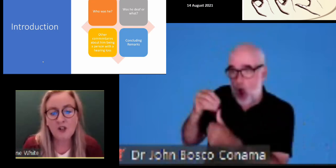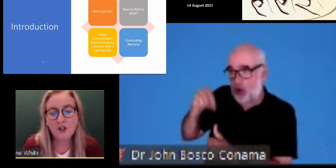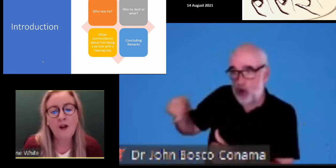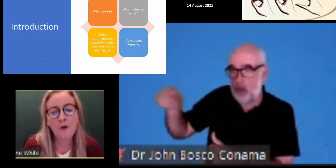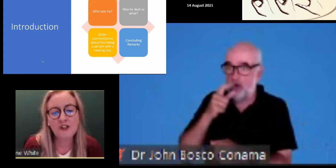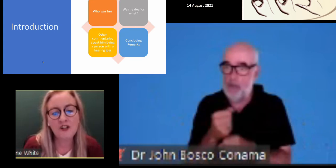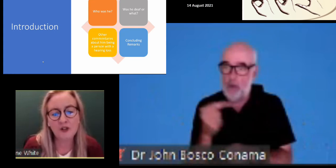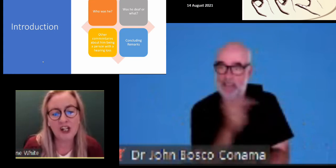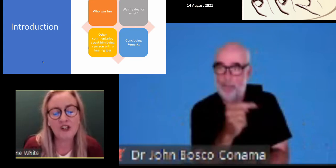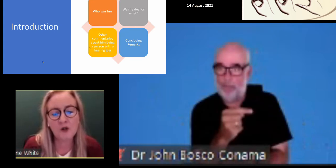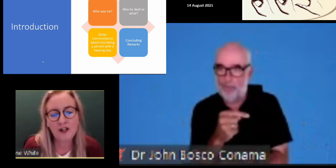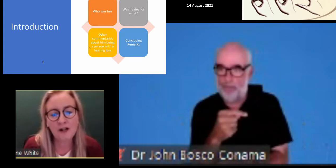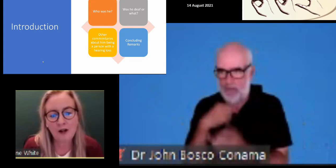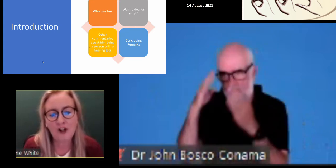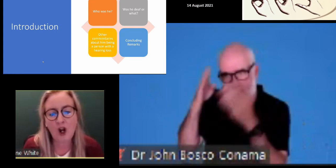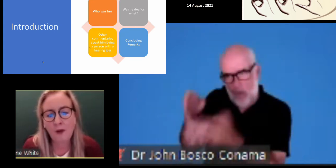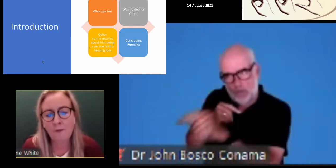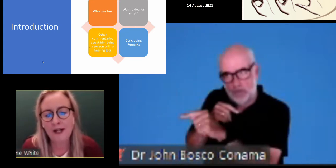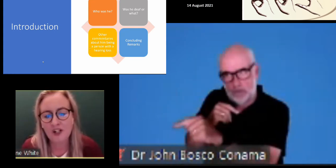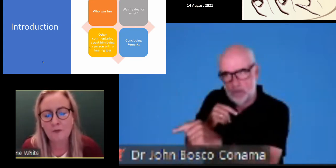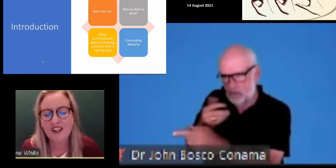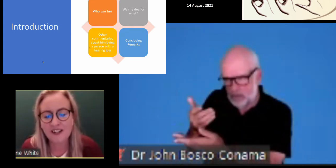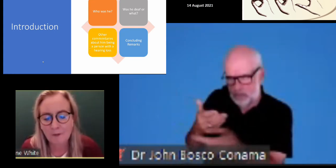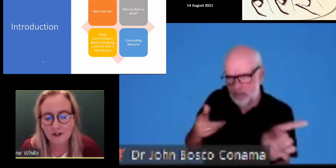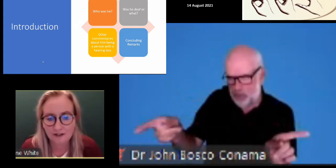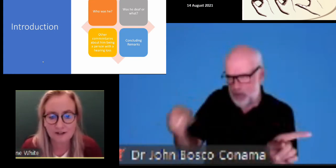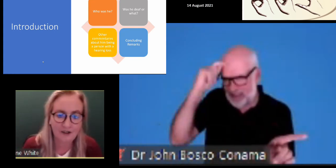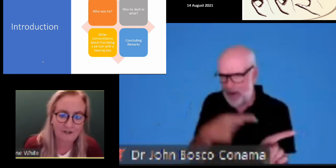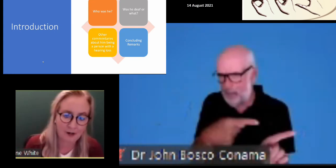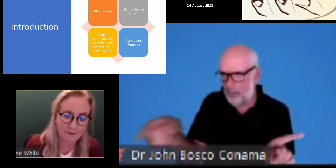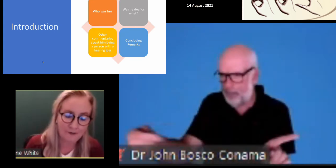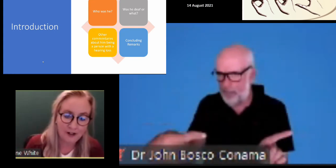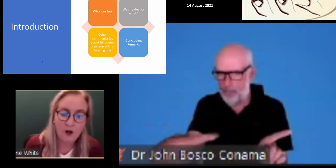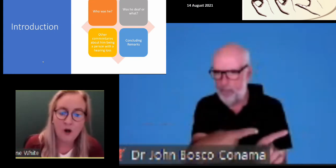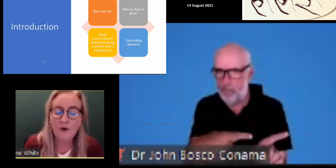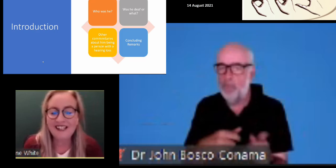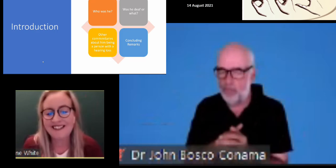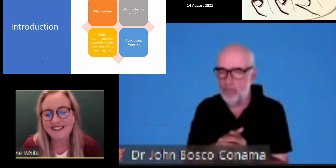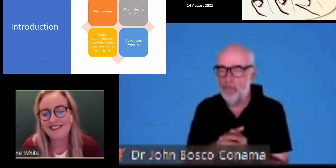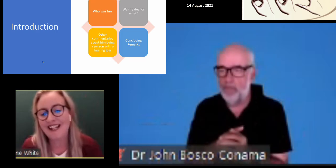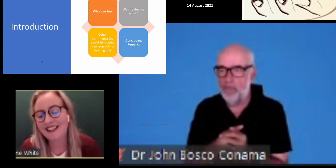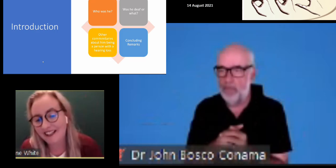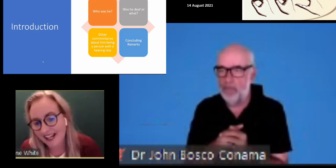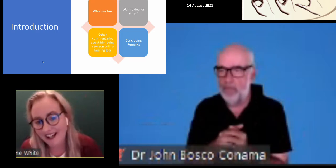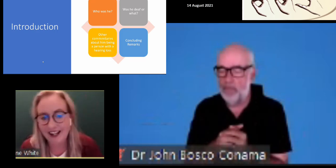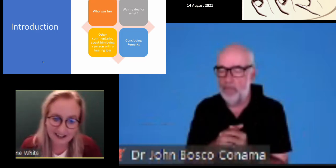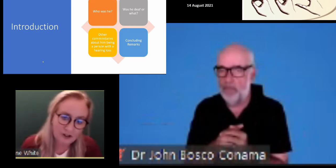So what I want to do is talk about other people's perceptions of him. What is it that they had thought